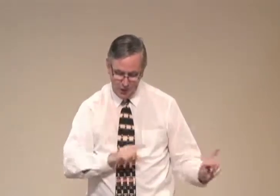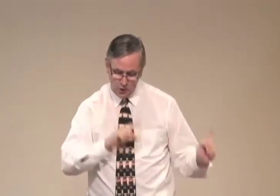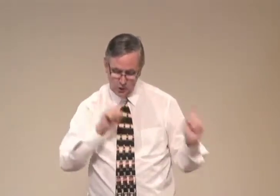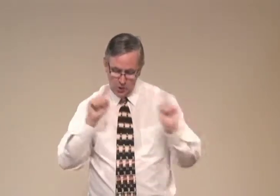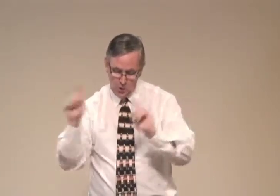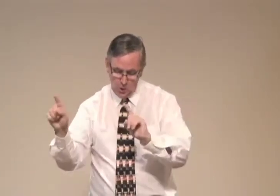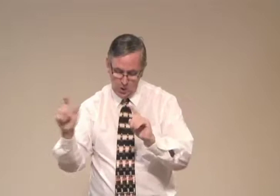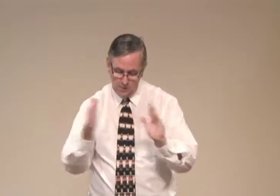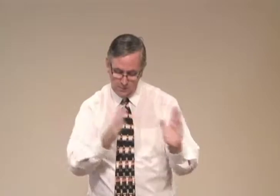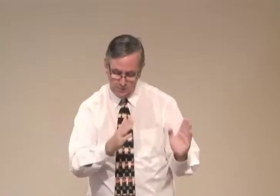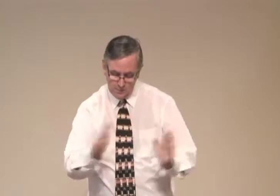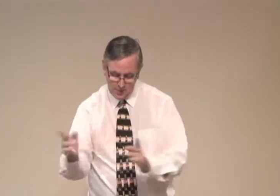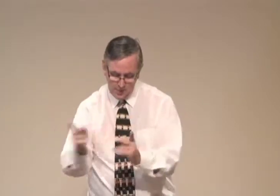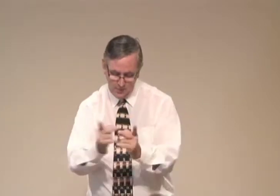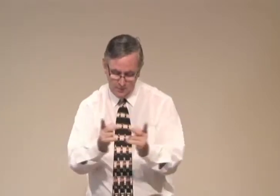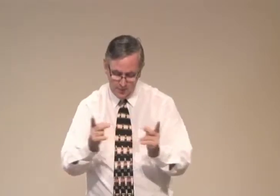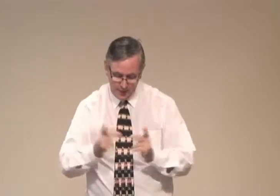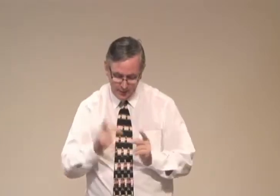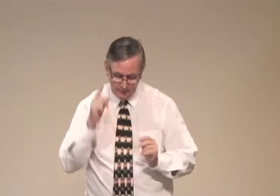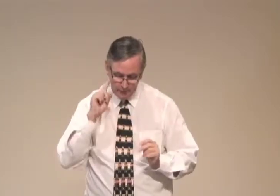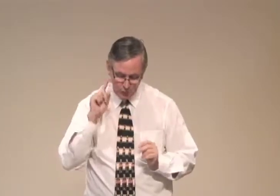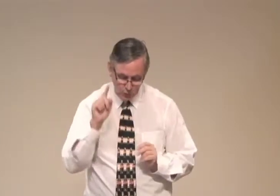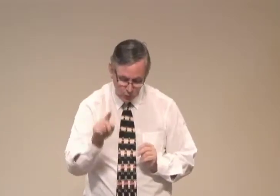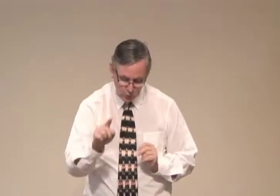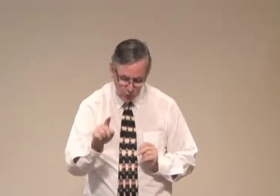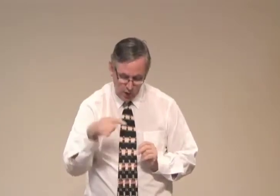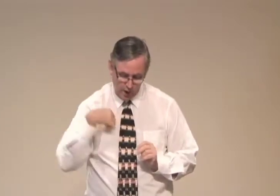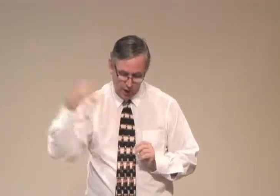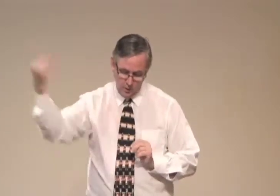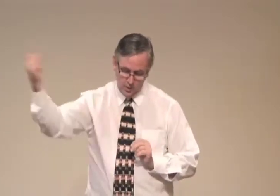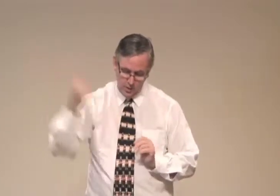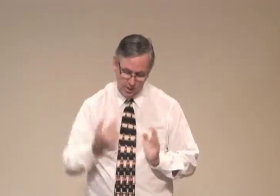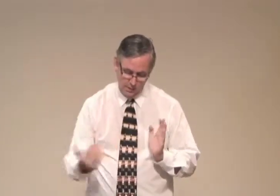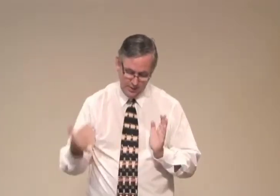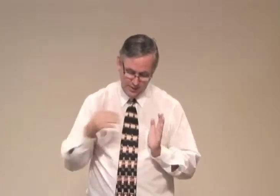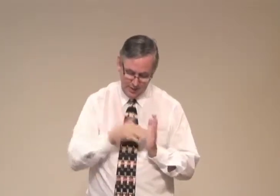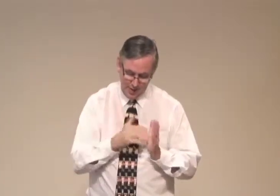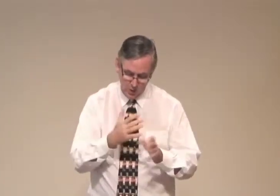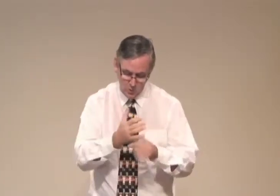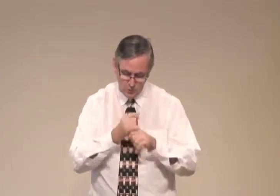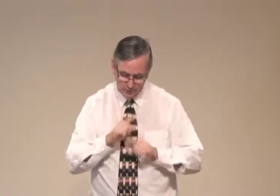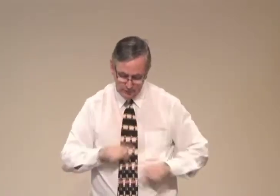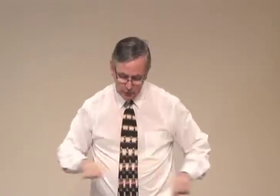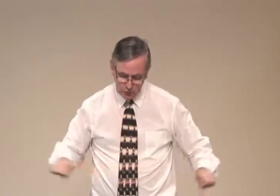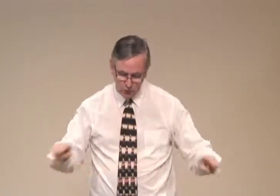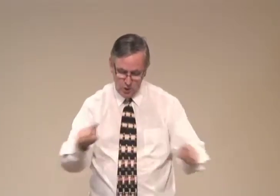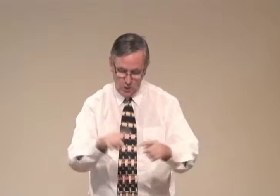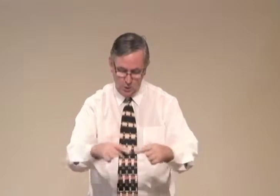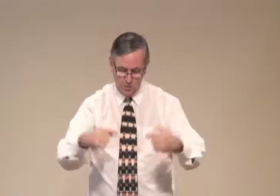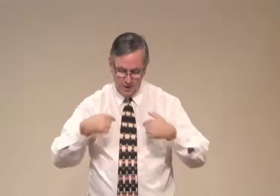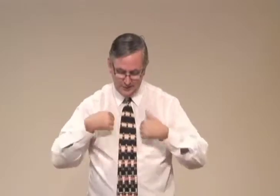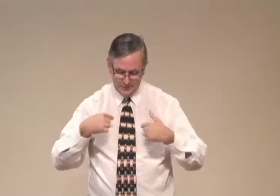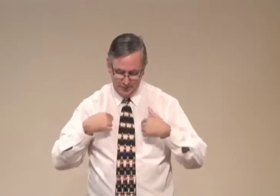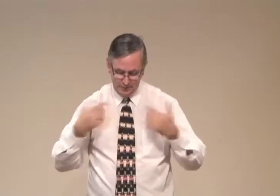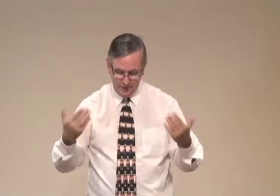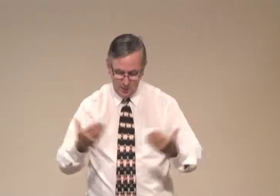And if I go and prepare a place for you, I will come again and receive you unto my town,